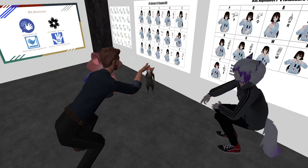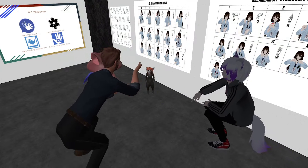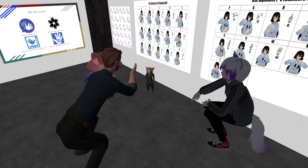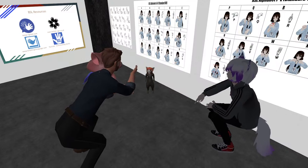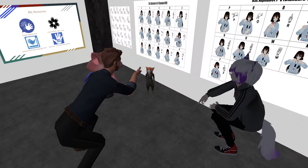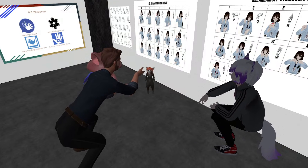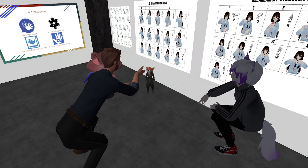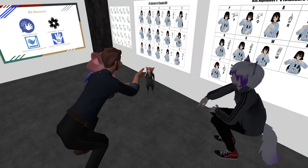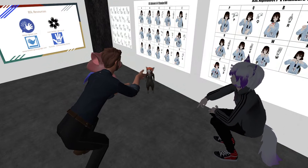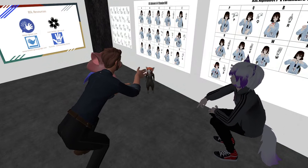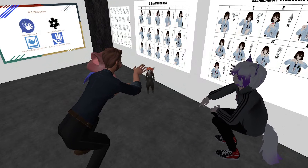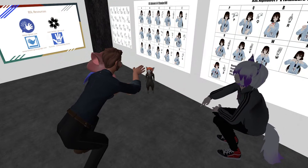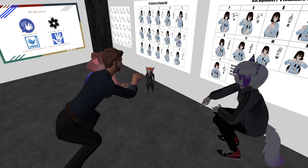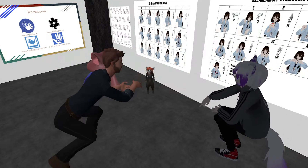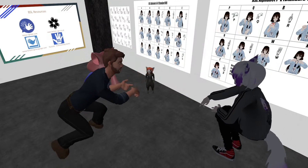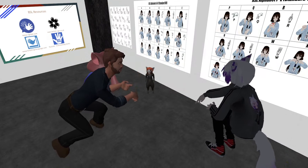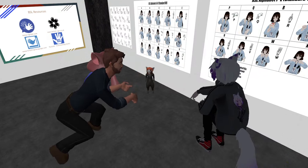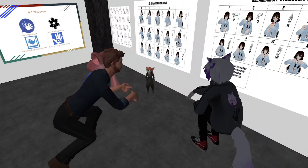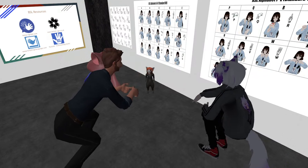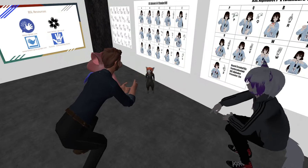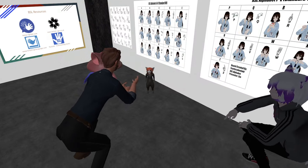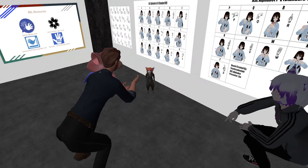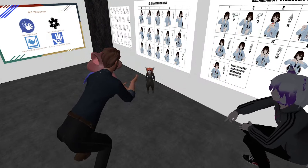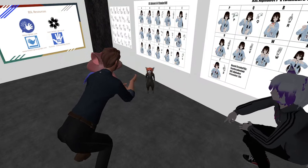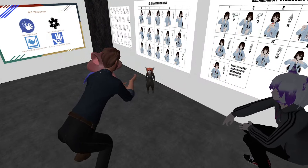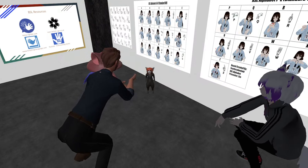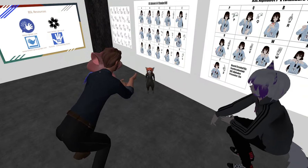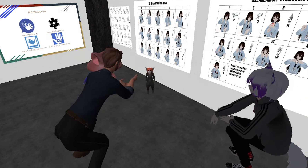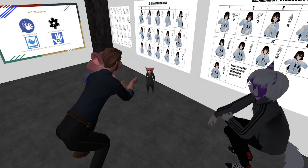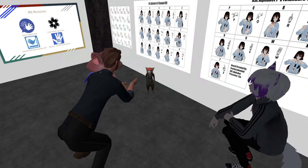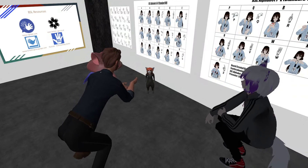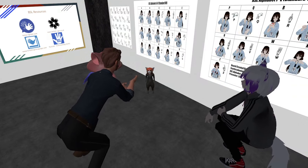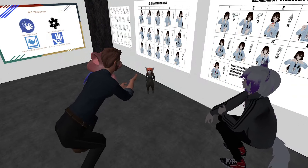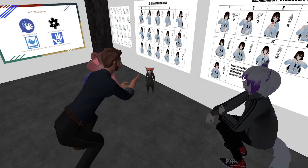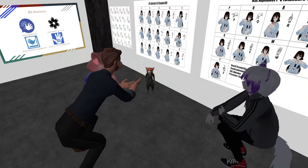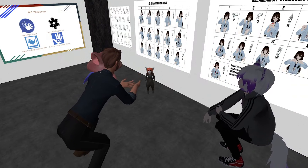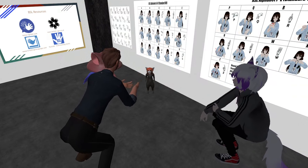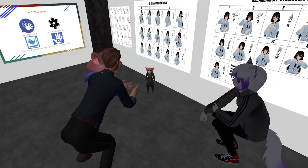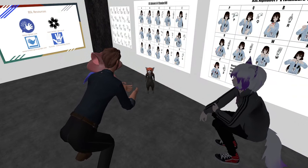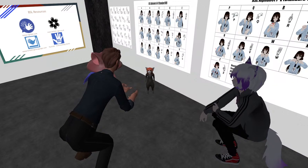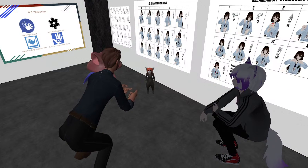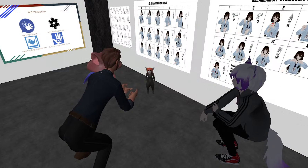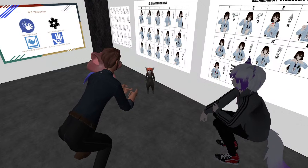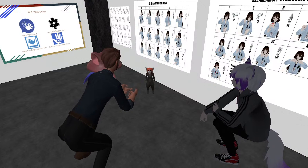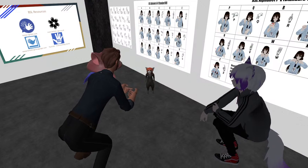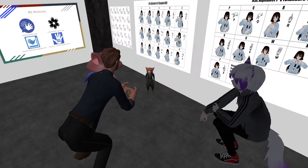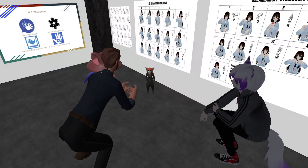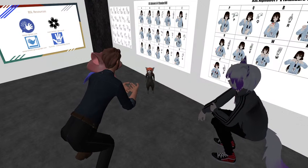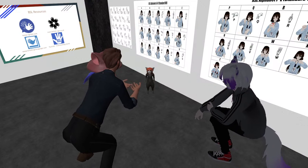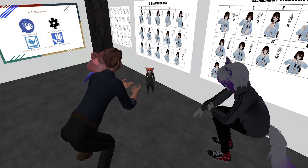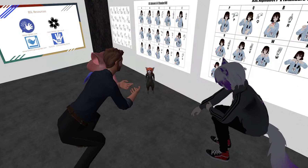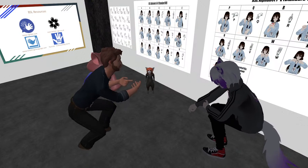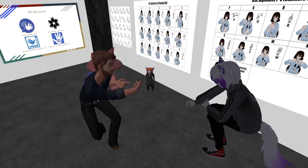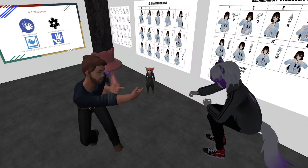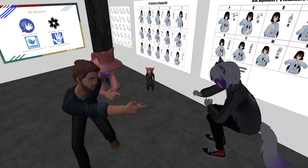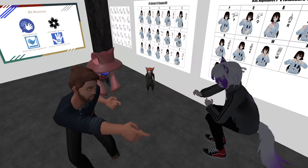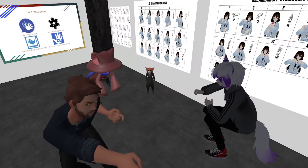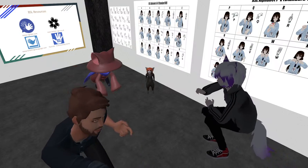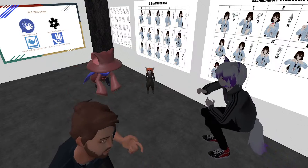come to these classes just on desktop to watch. You can also on your own just look up online resources to practice real life sign language. We